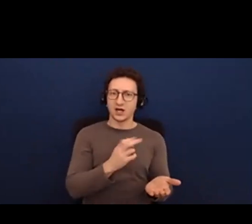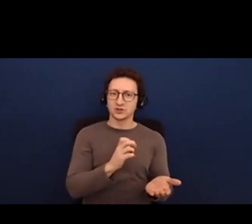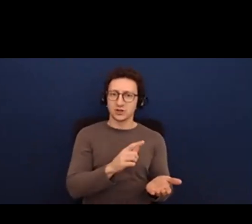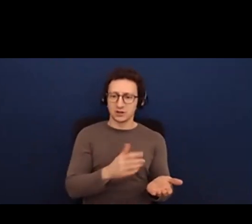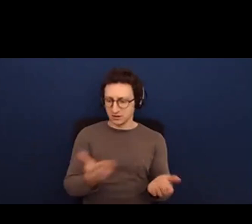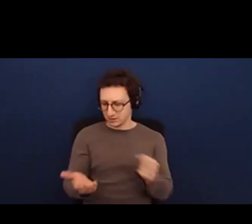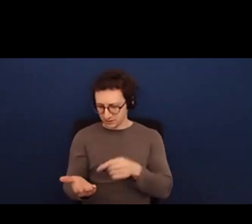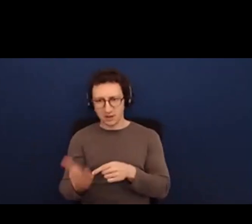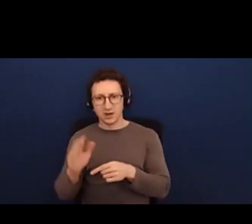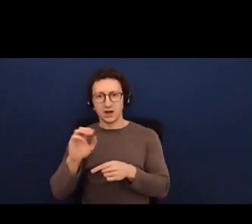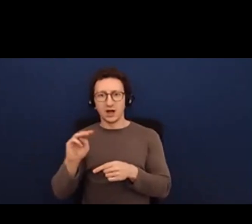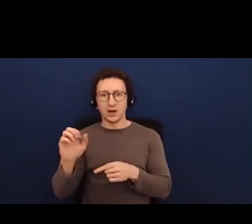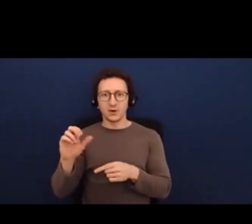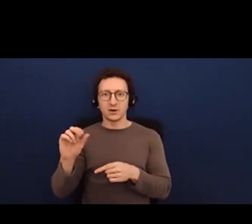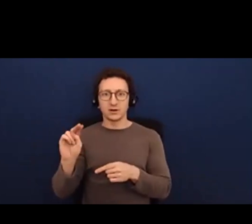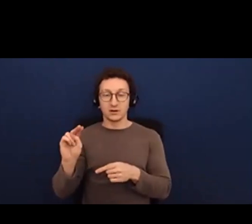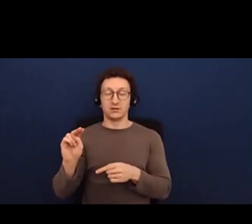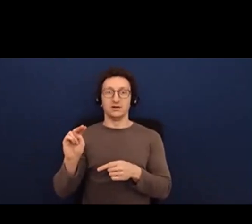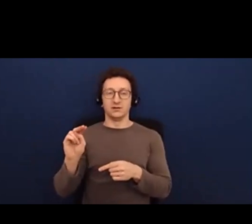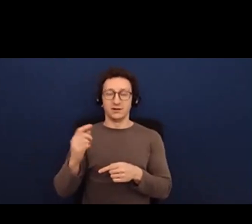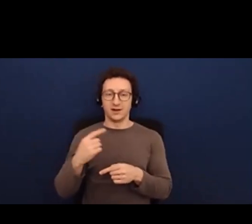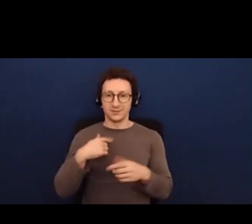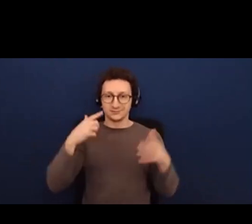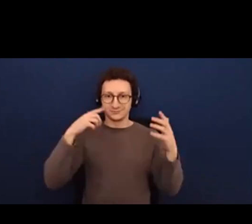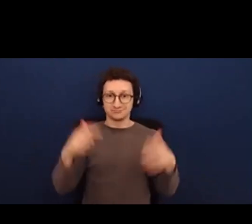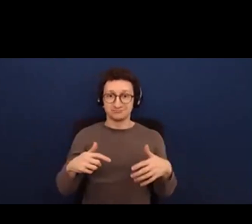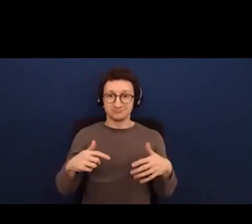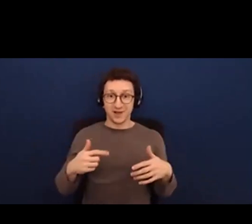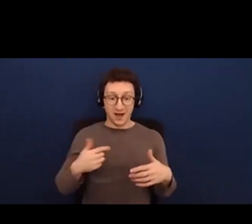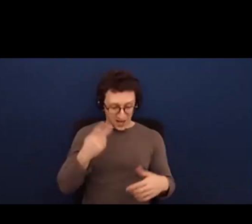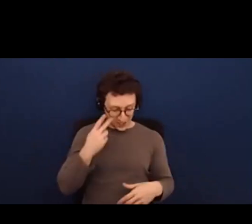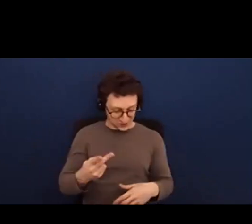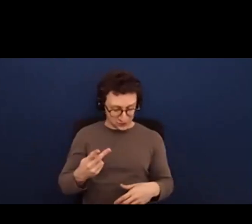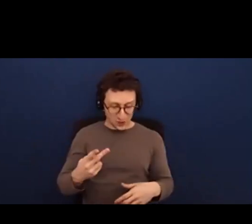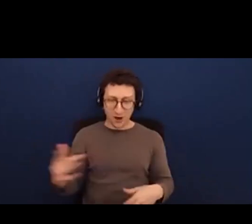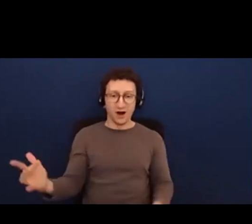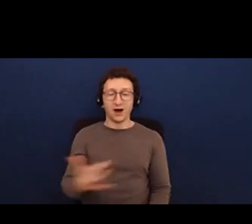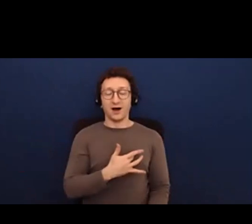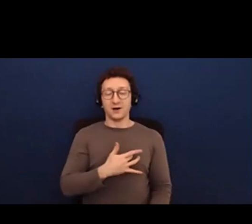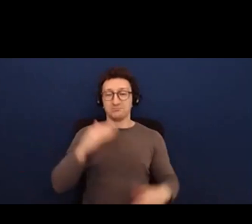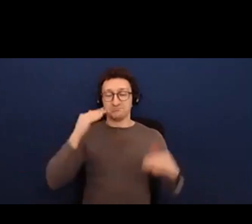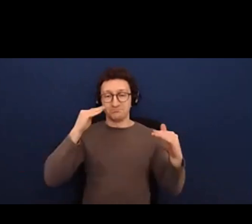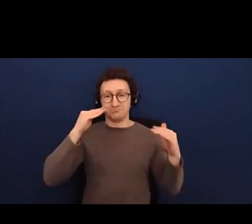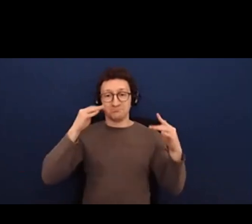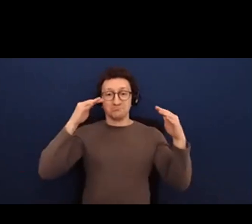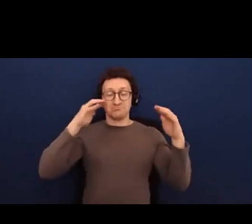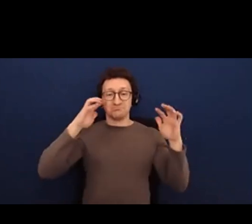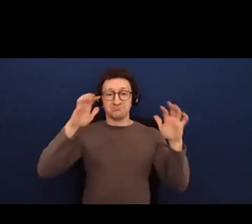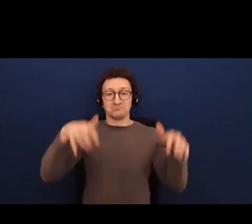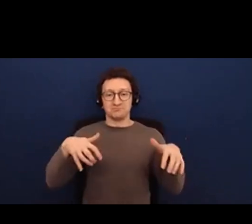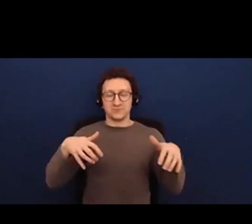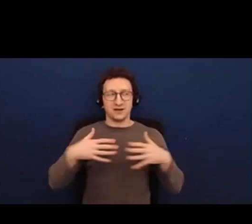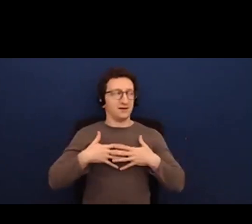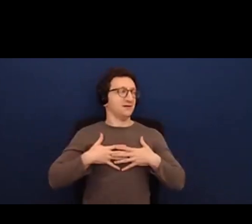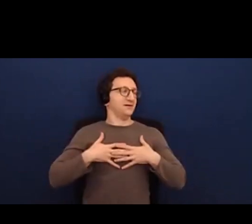I'll tell you the truth. I was in the Kaplan archives and I started to cry. I mean, it was such a magnificent